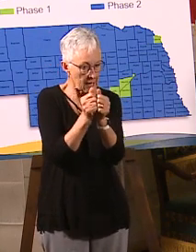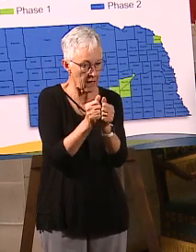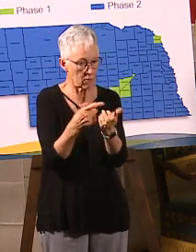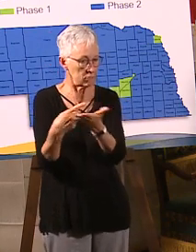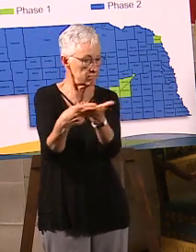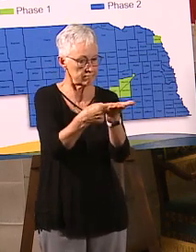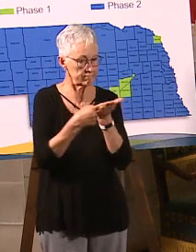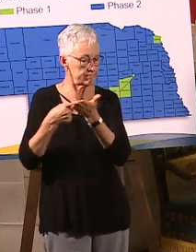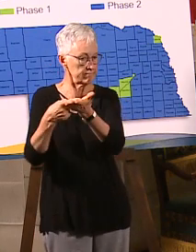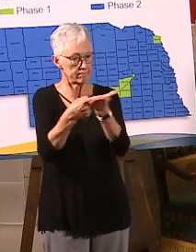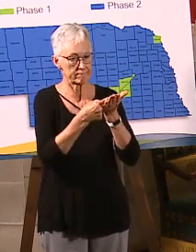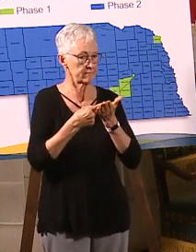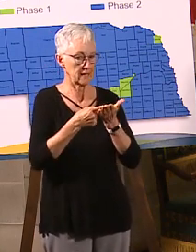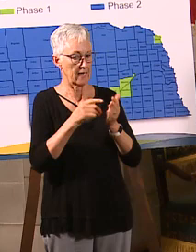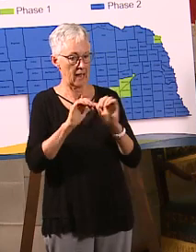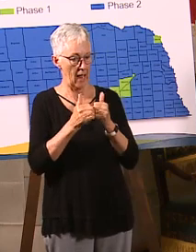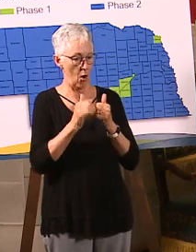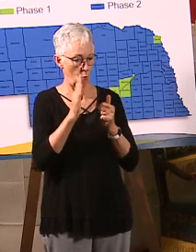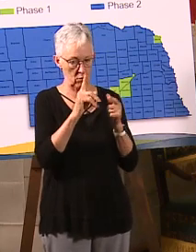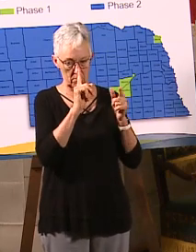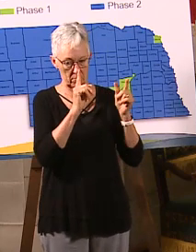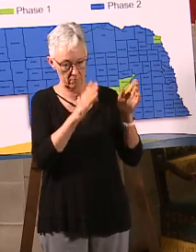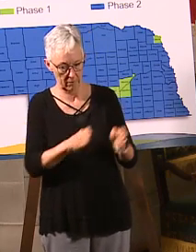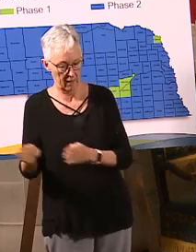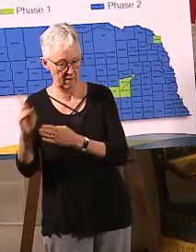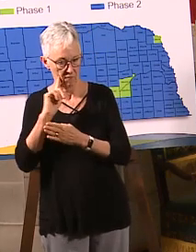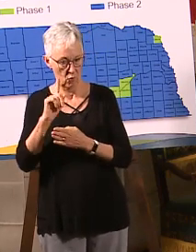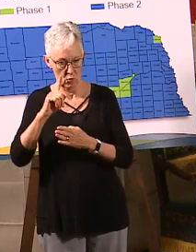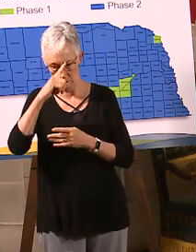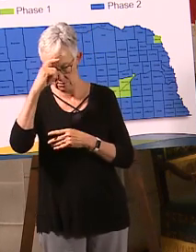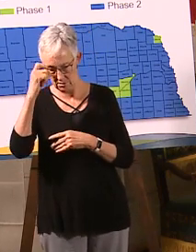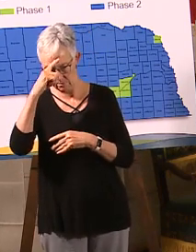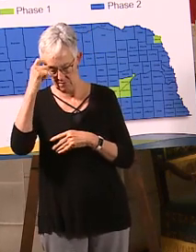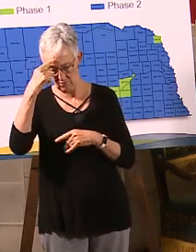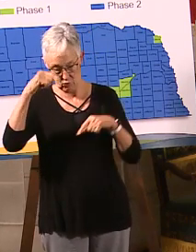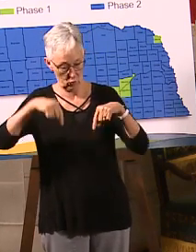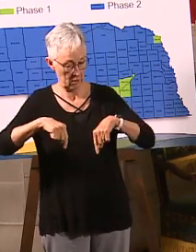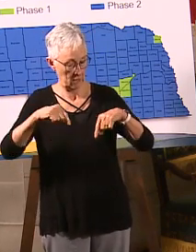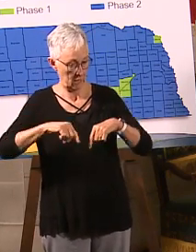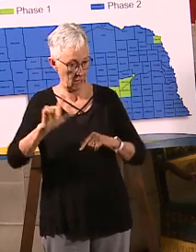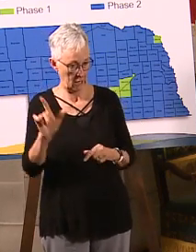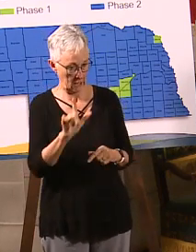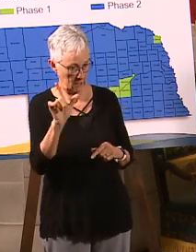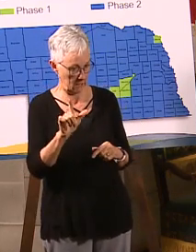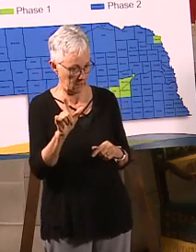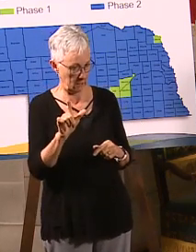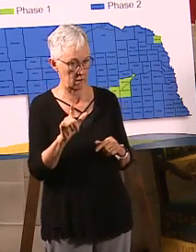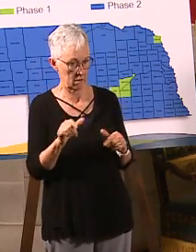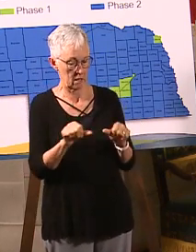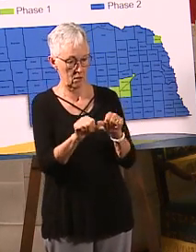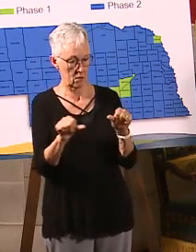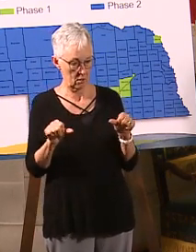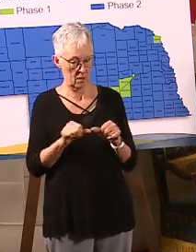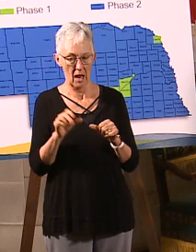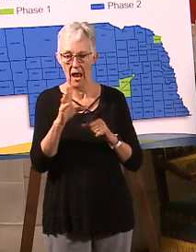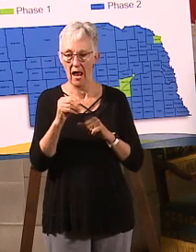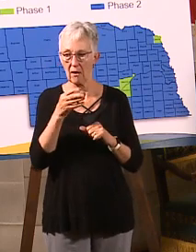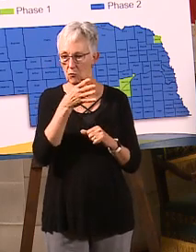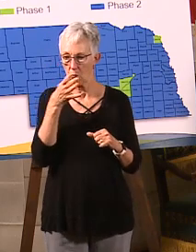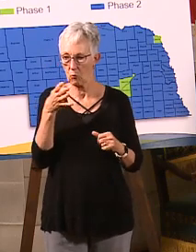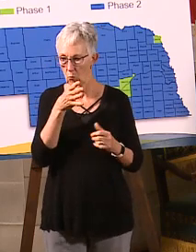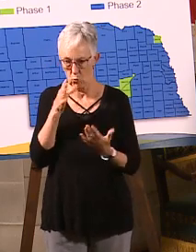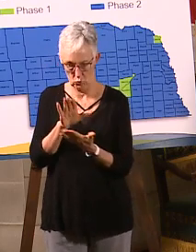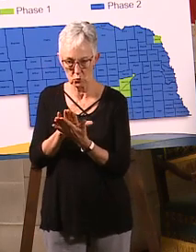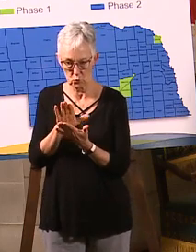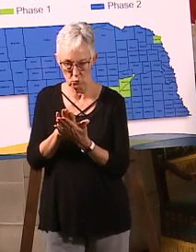environments need to look like here in Lincoln, Lancaster County, and then statewide. Even our Nebraska Rural Community Schools Association, just today I was talking to them